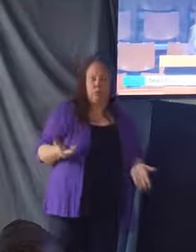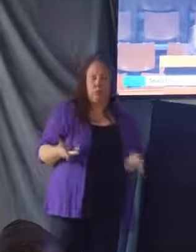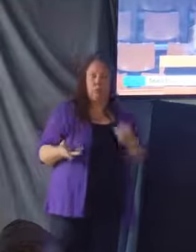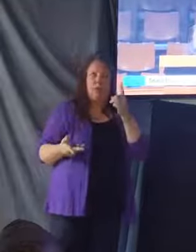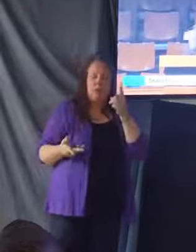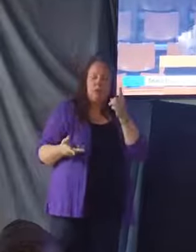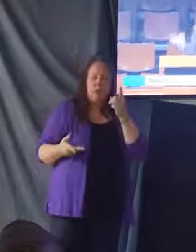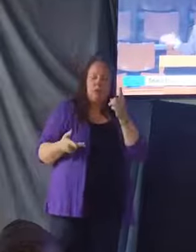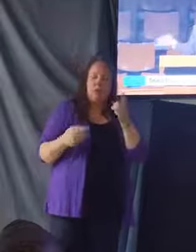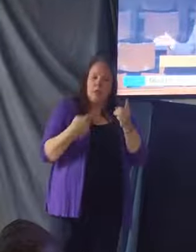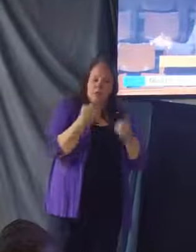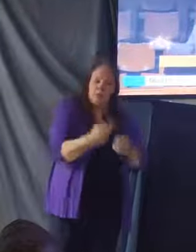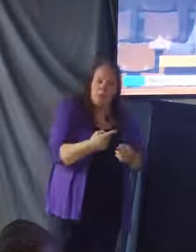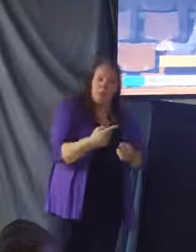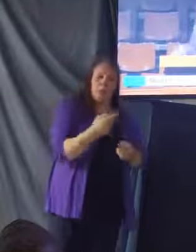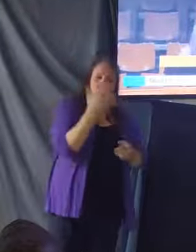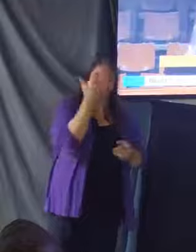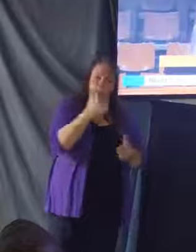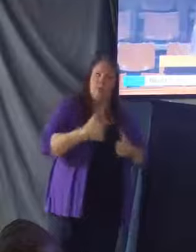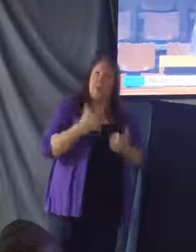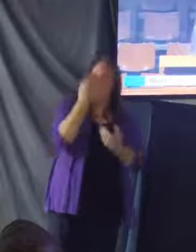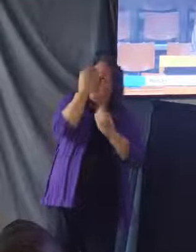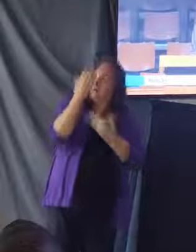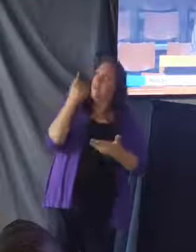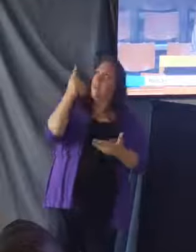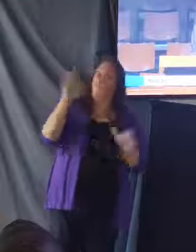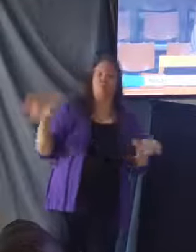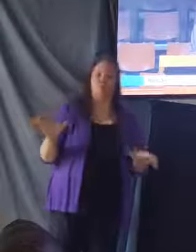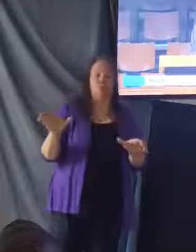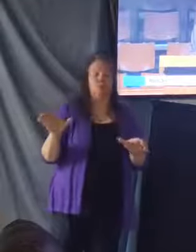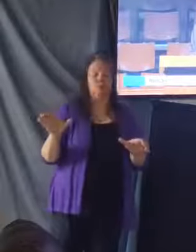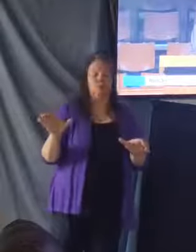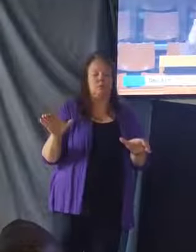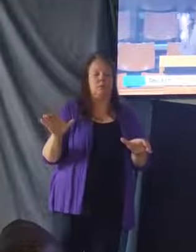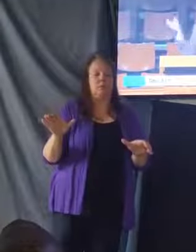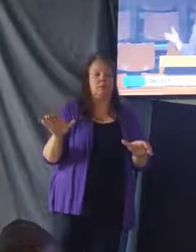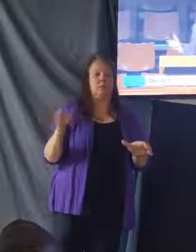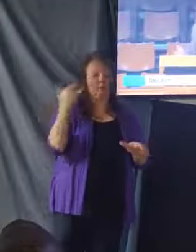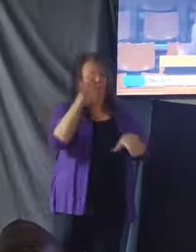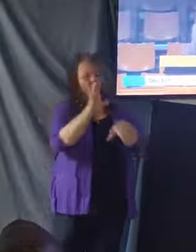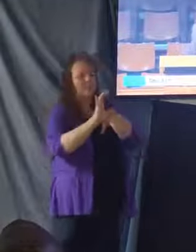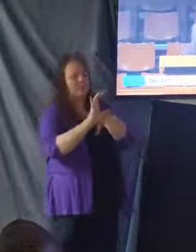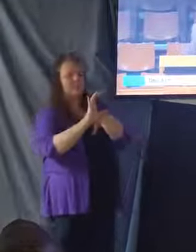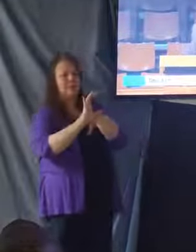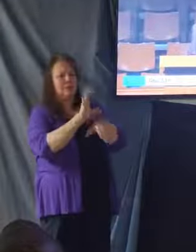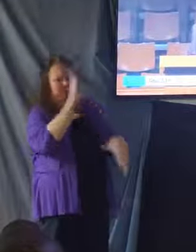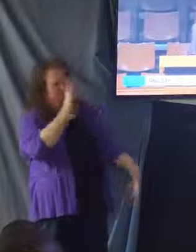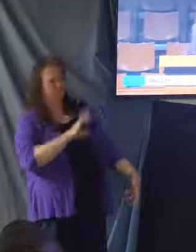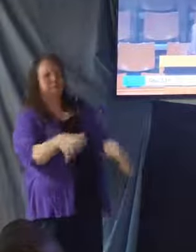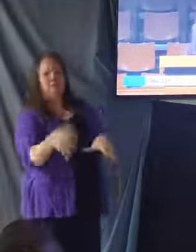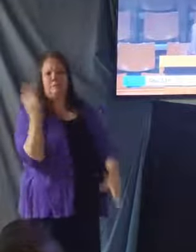telling believers why they ought to be living godly lives. Why did the church get in such a